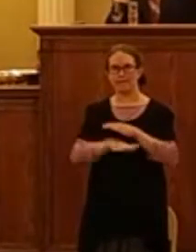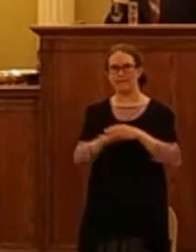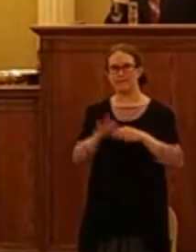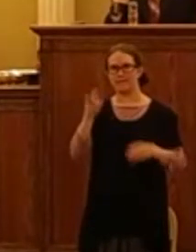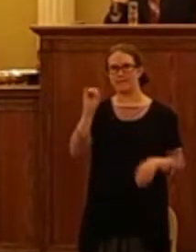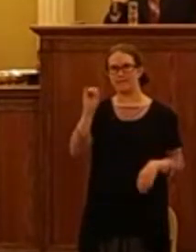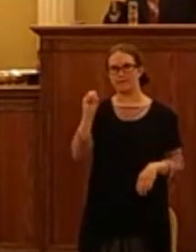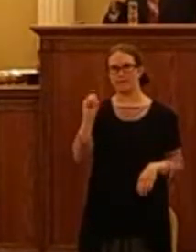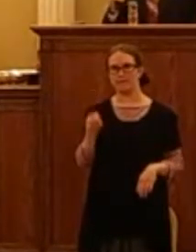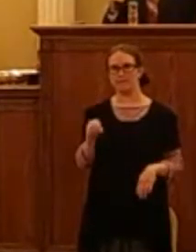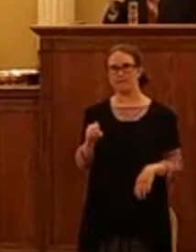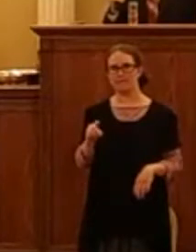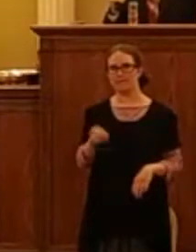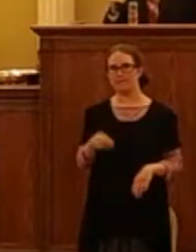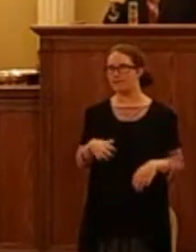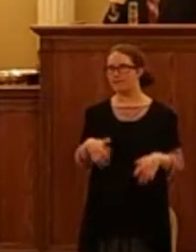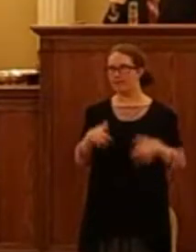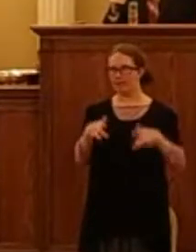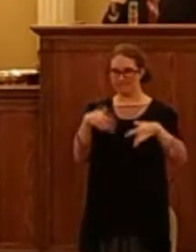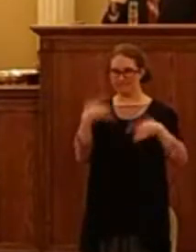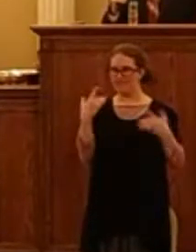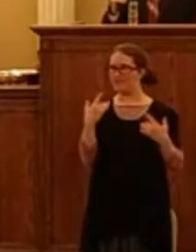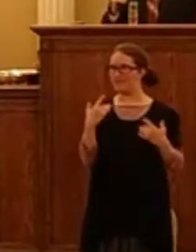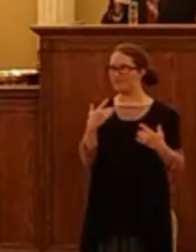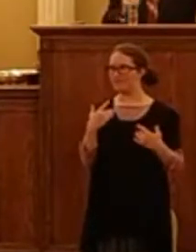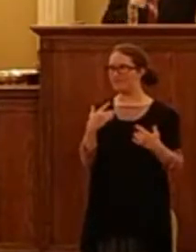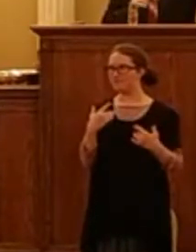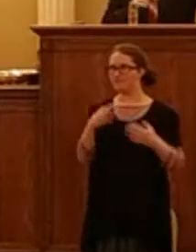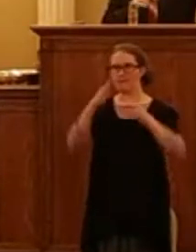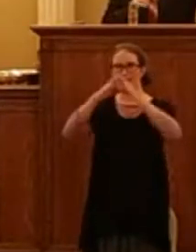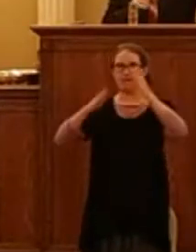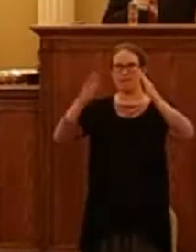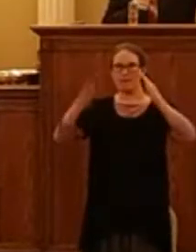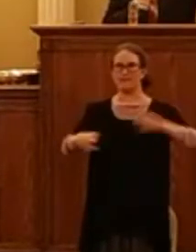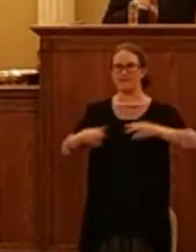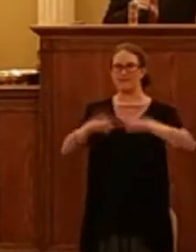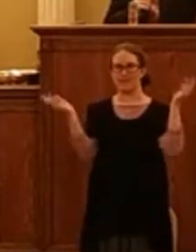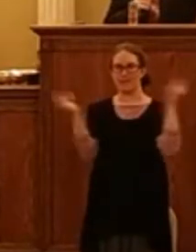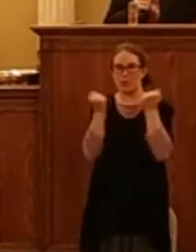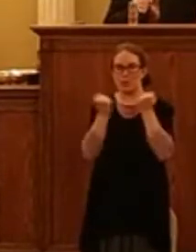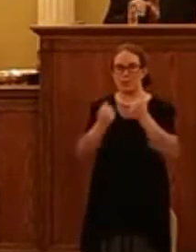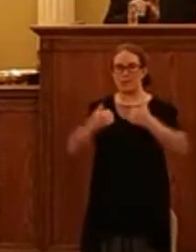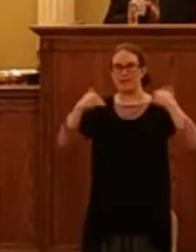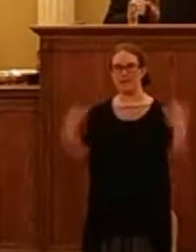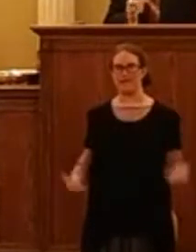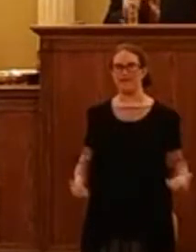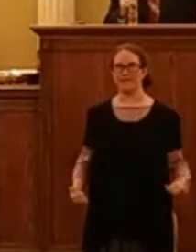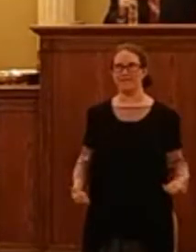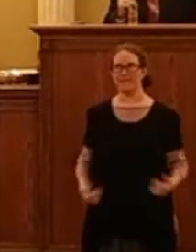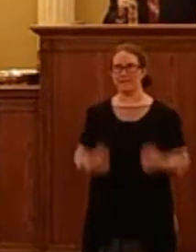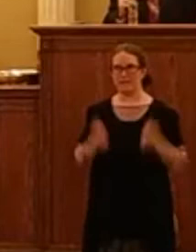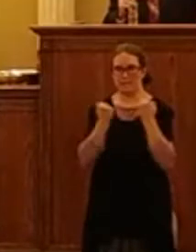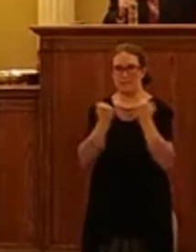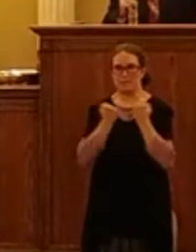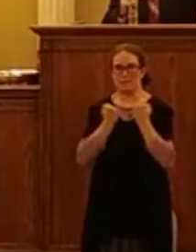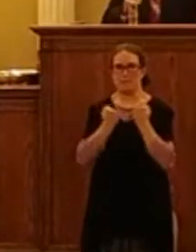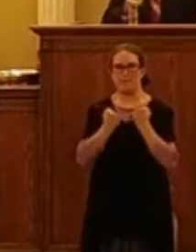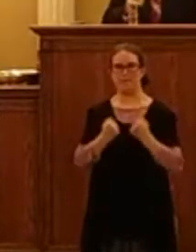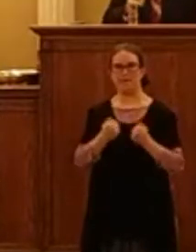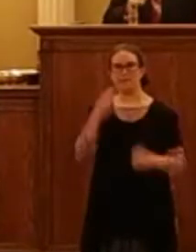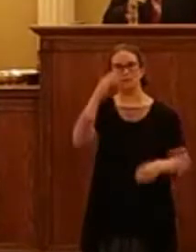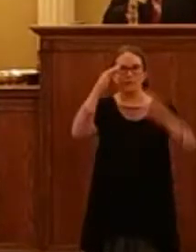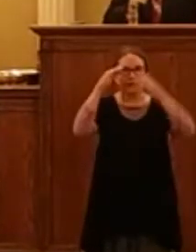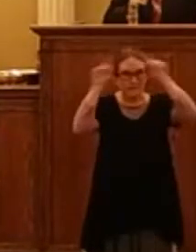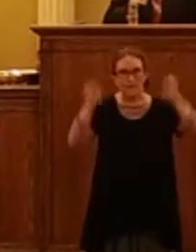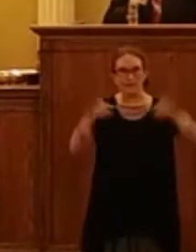here. I got a feeling. Yeah. Up in the mountains, it's pretty cold right now. It's pretty, but it's cold. Just look out the